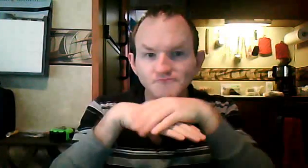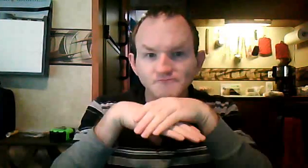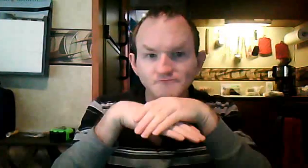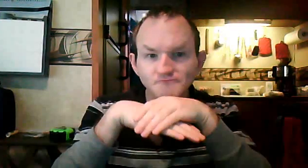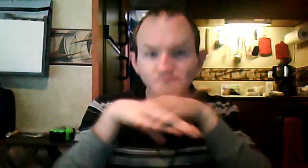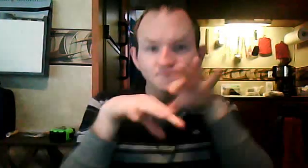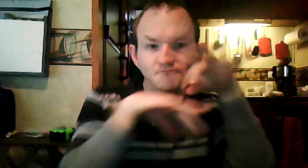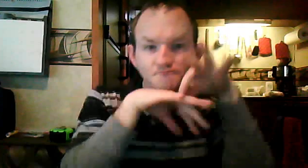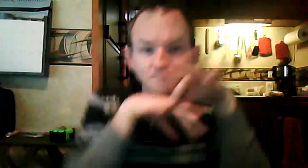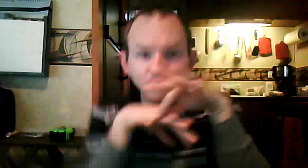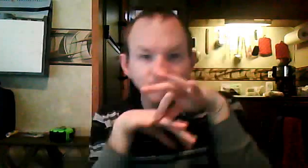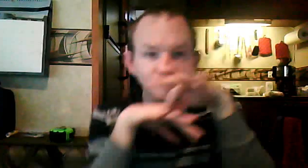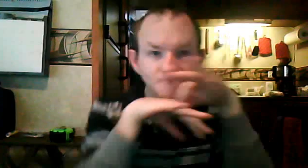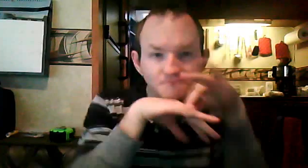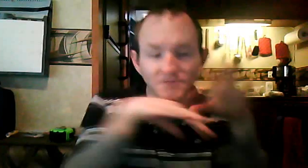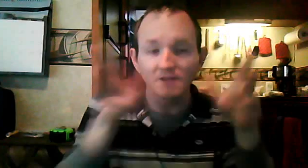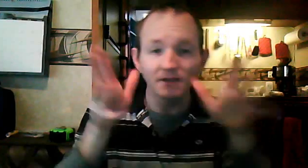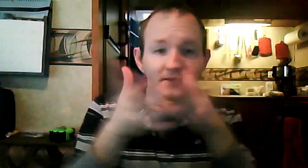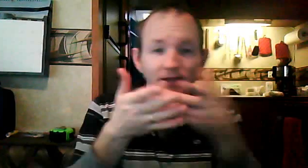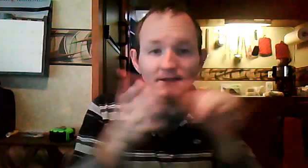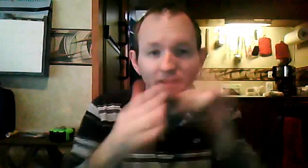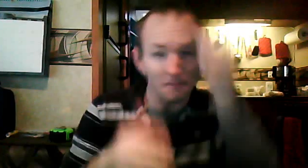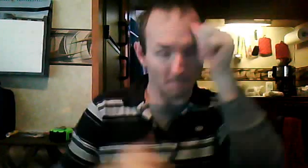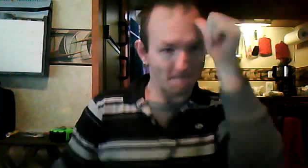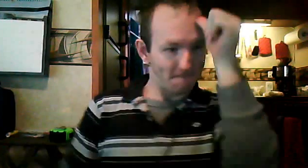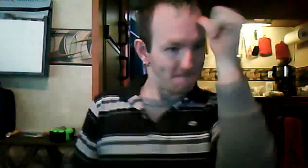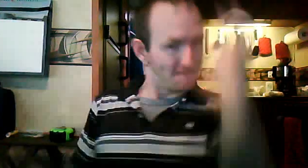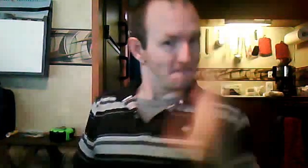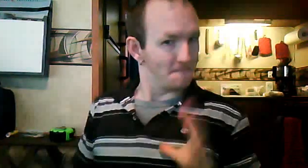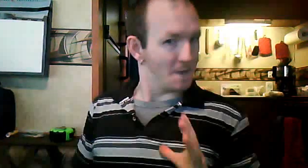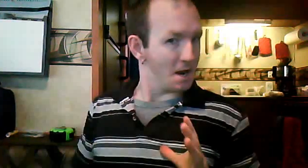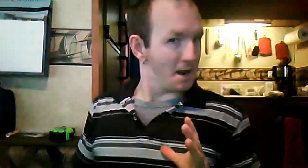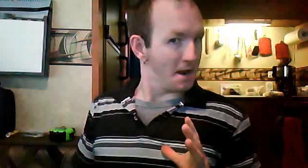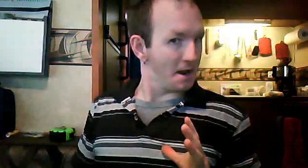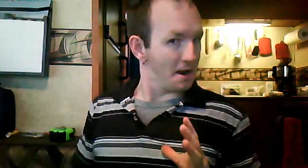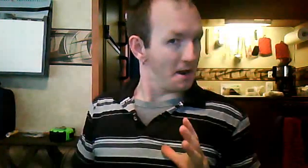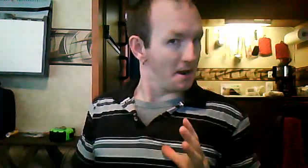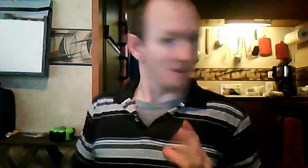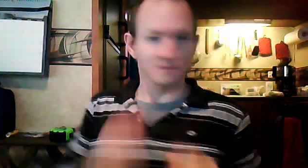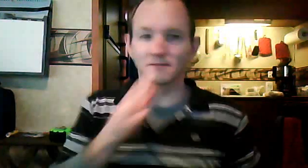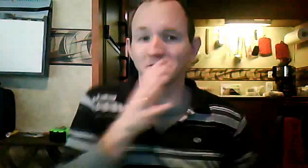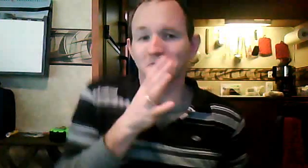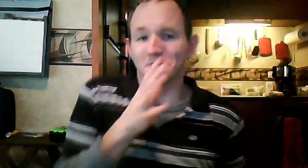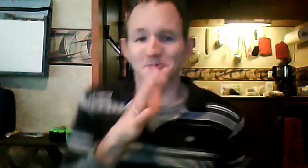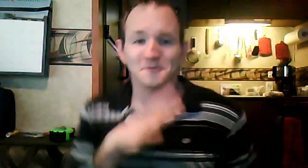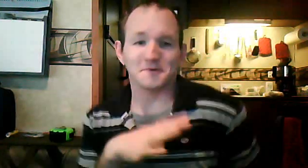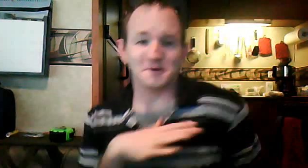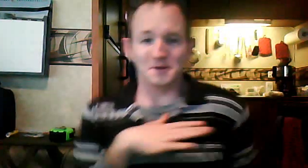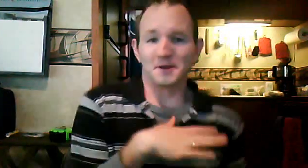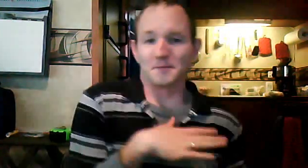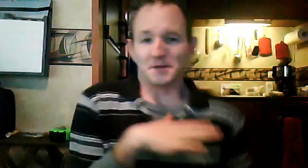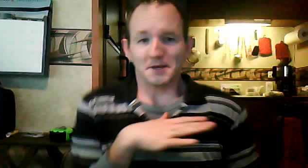work as long as they were both putting forth their best effort yes and as the weeks floated happily by